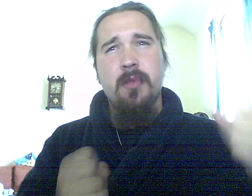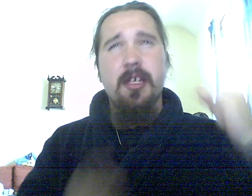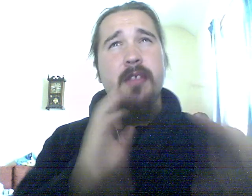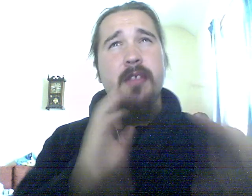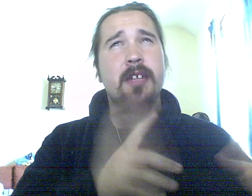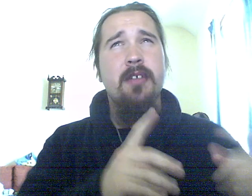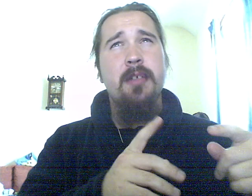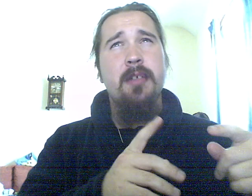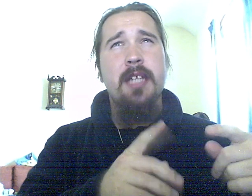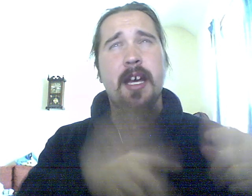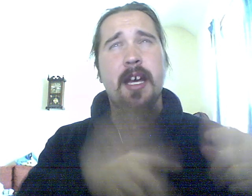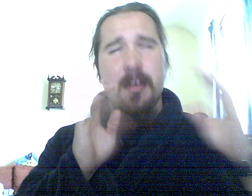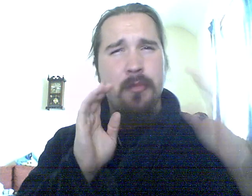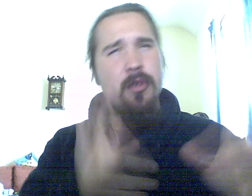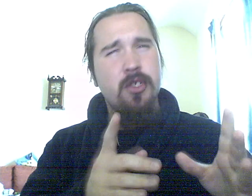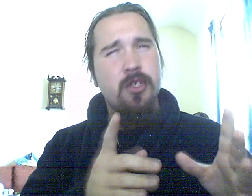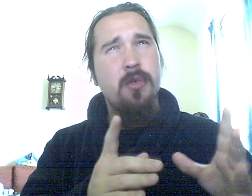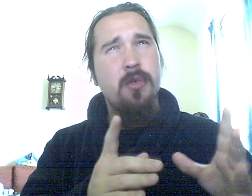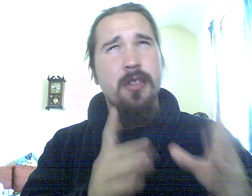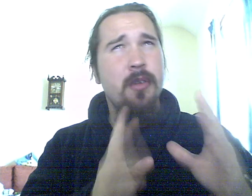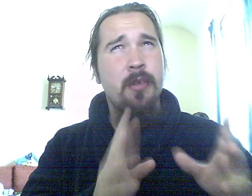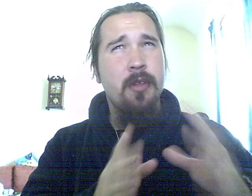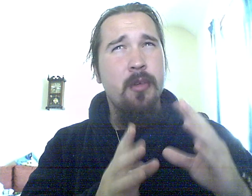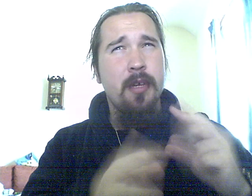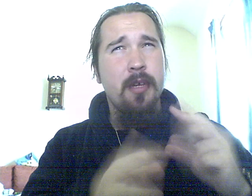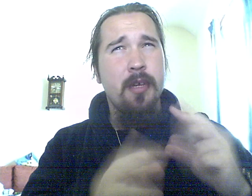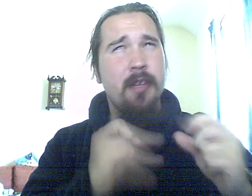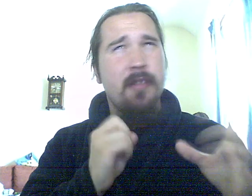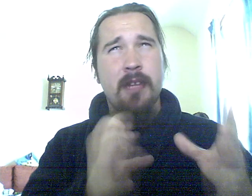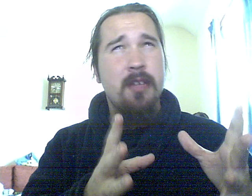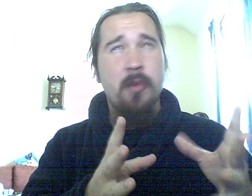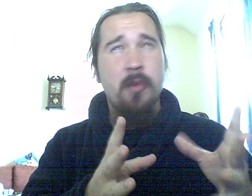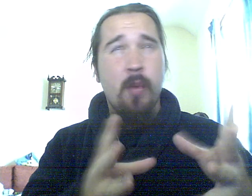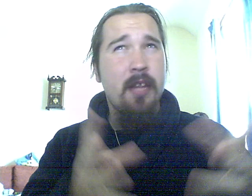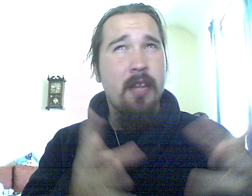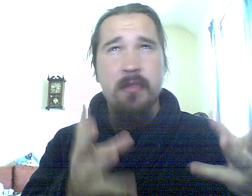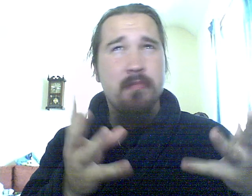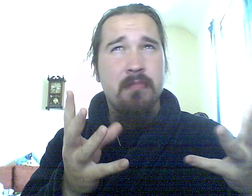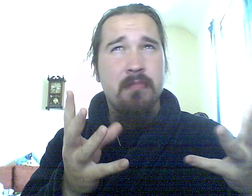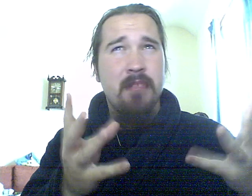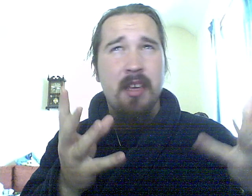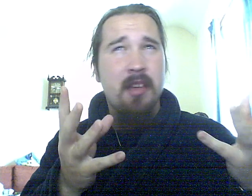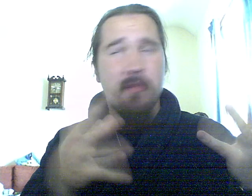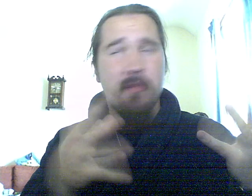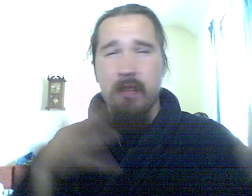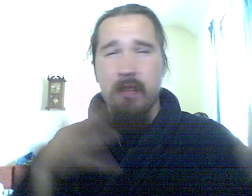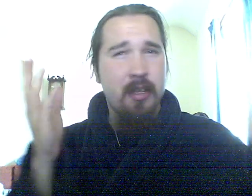Once again, there is an Alzheimer's dad. I'm not sure what's going on with Hollywood with that. Is it Alzheimer Awareness Year? I don't